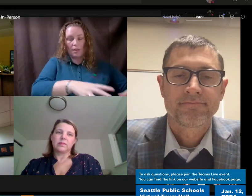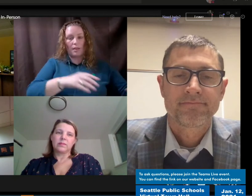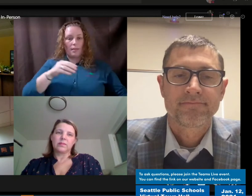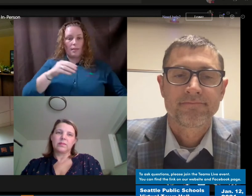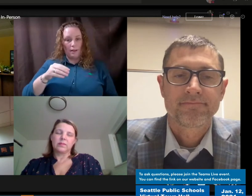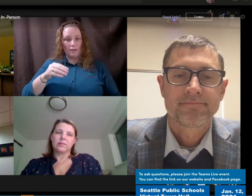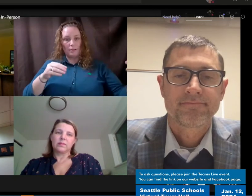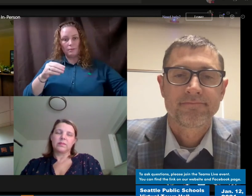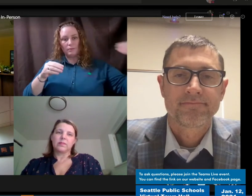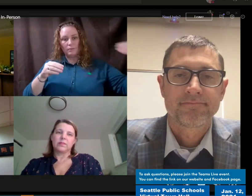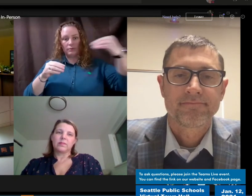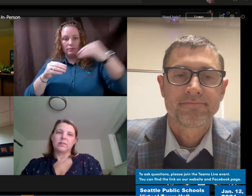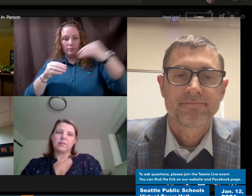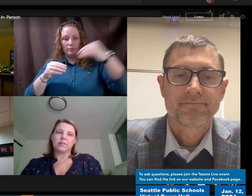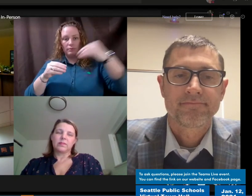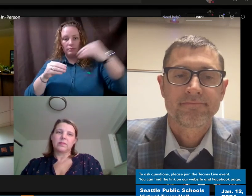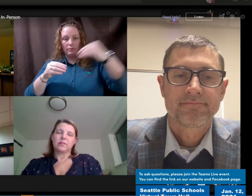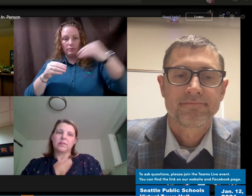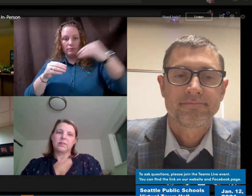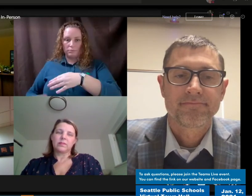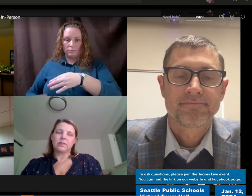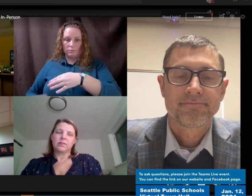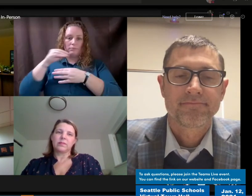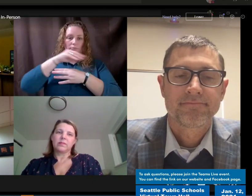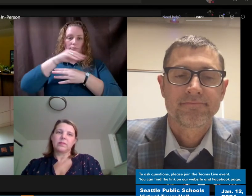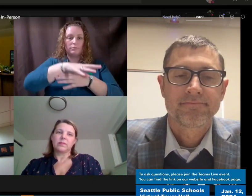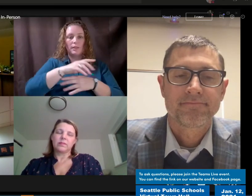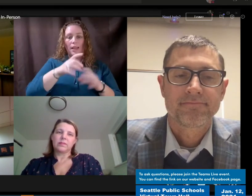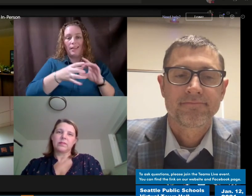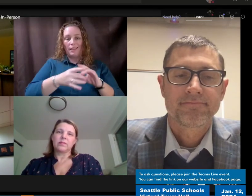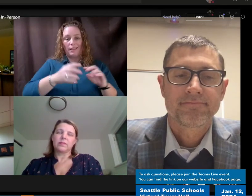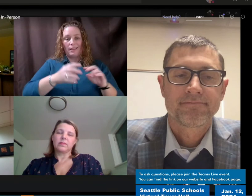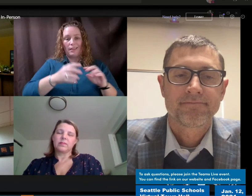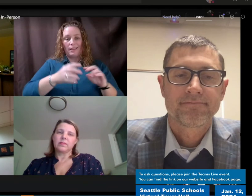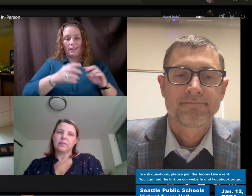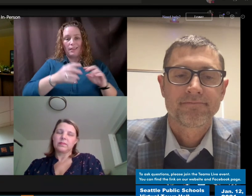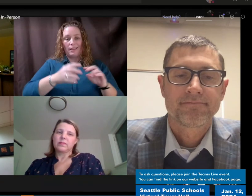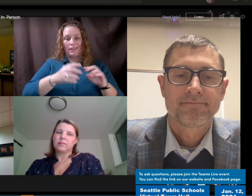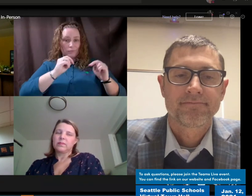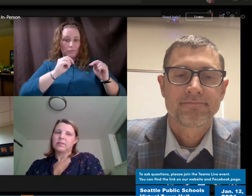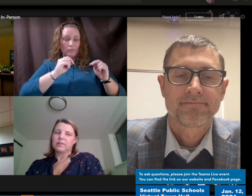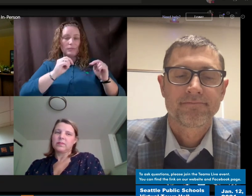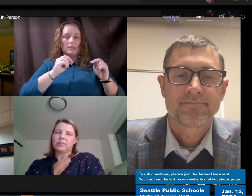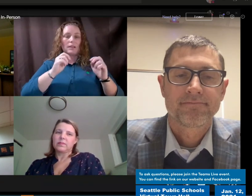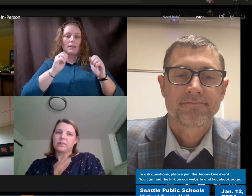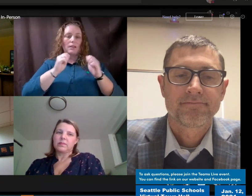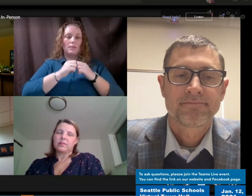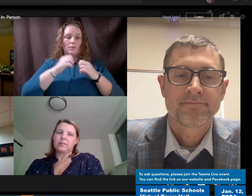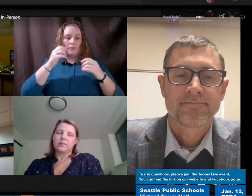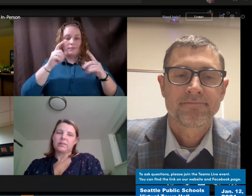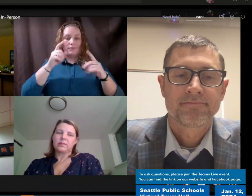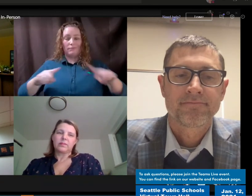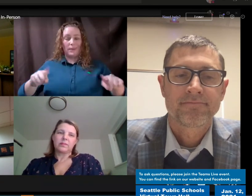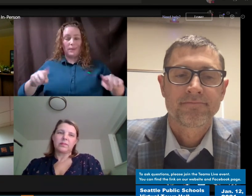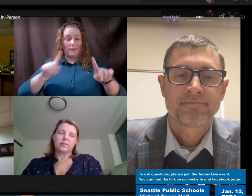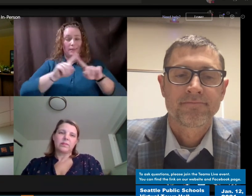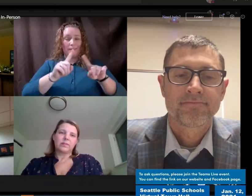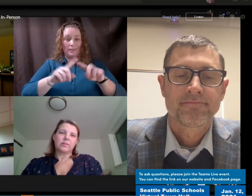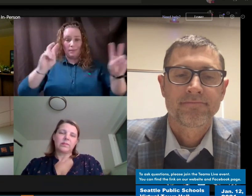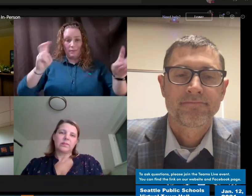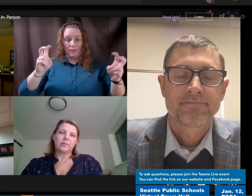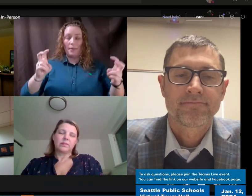it has anything to do with negotiations around a variety of topics and certainly the reopening of